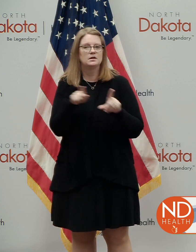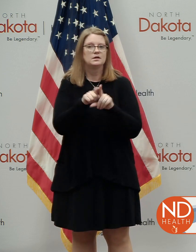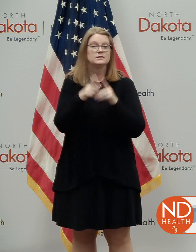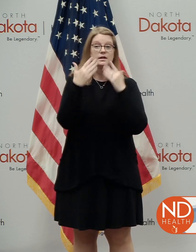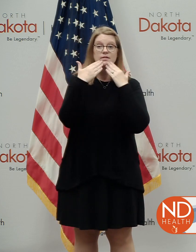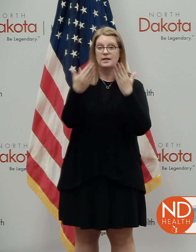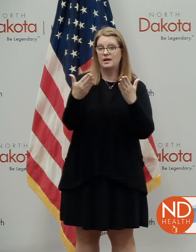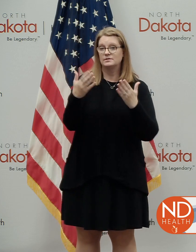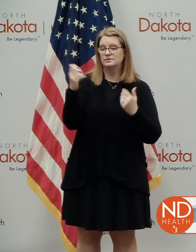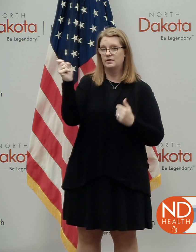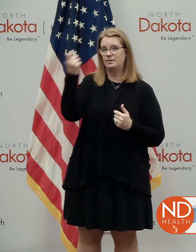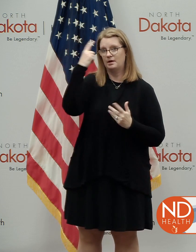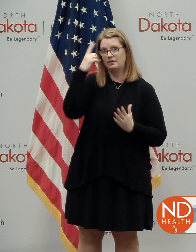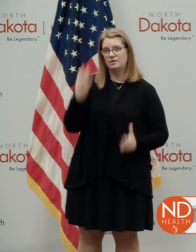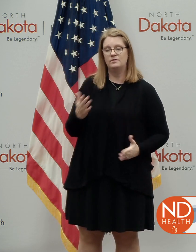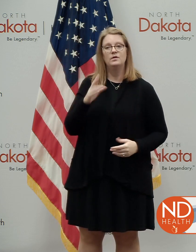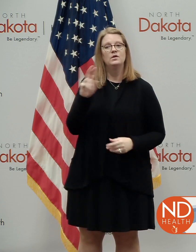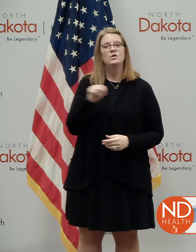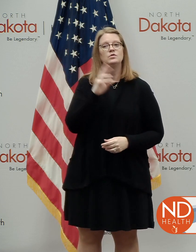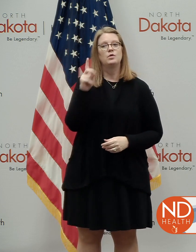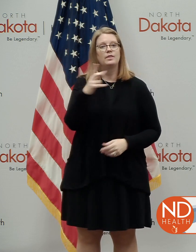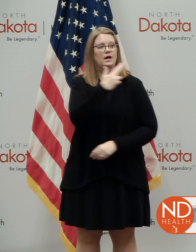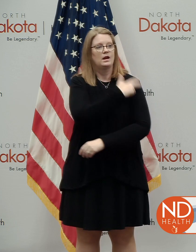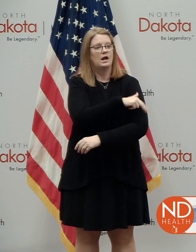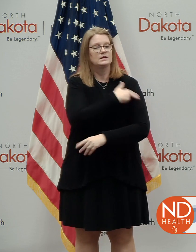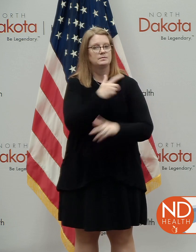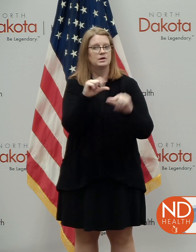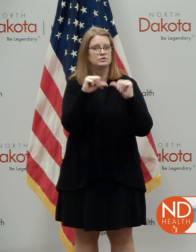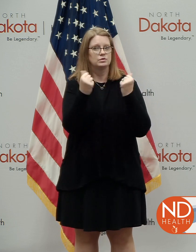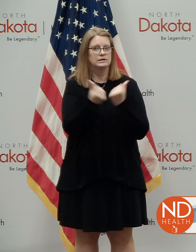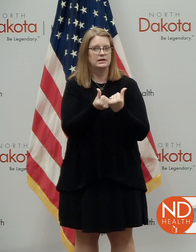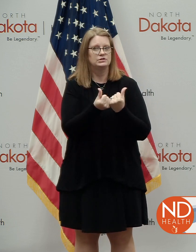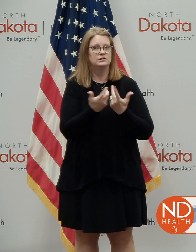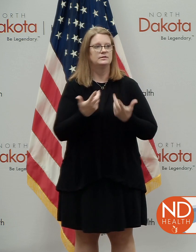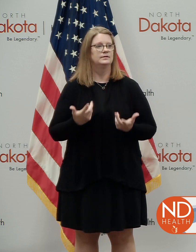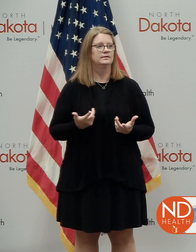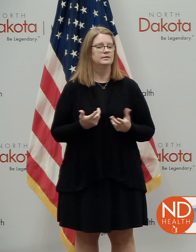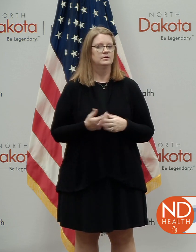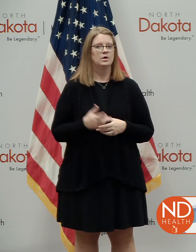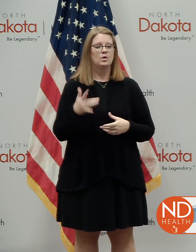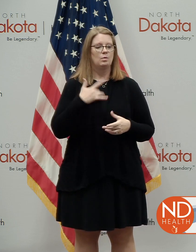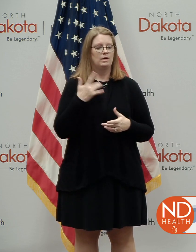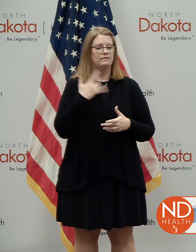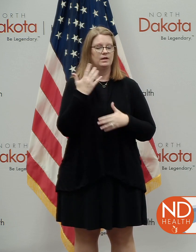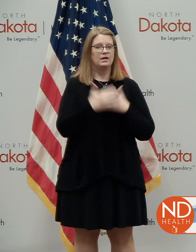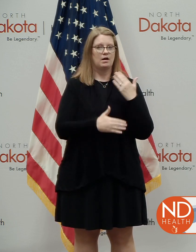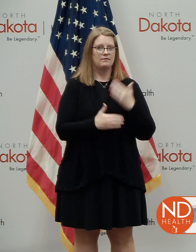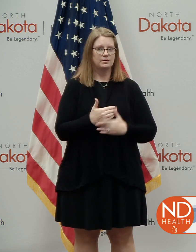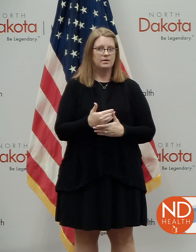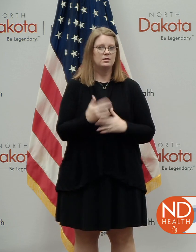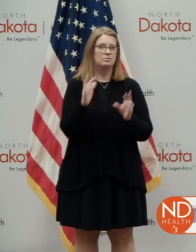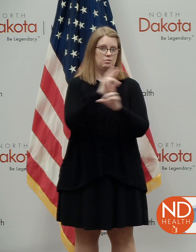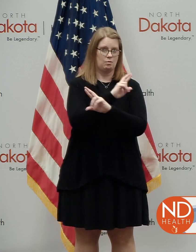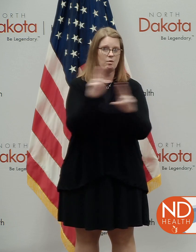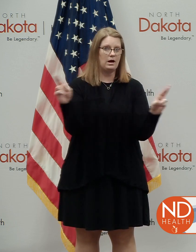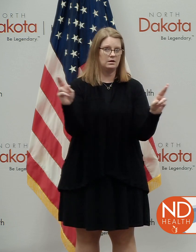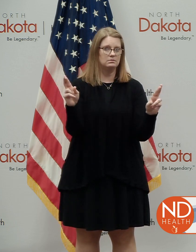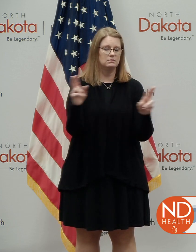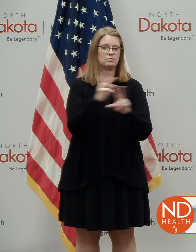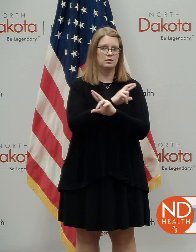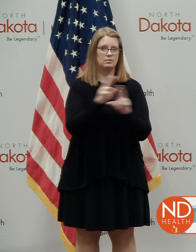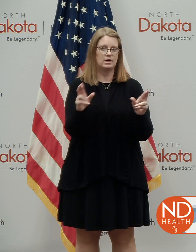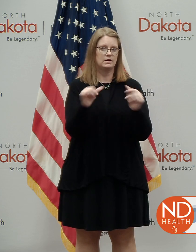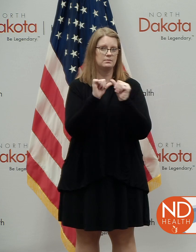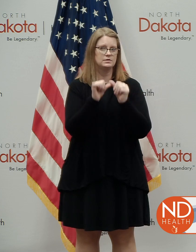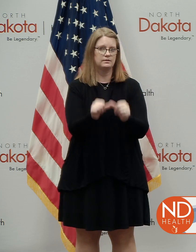opportunity, Governor. From North Dakota Hospital Association, like I said, we feel comfortable, we're ready to persevere